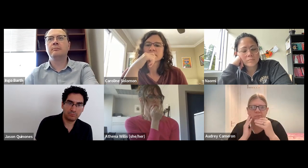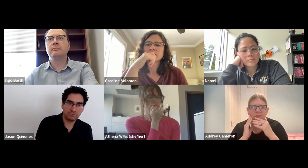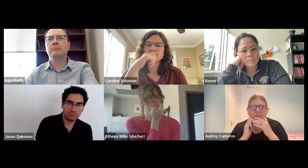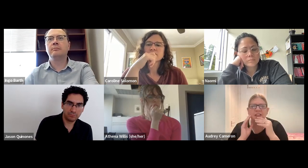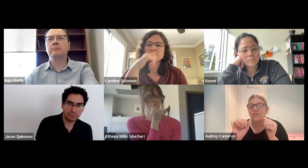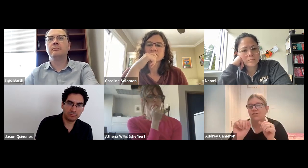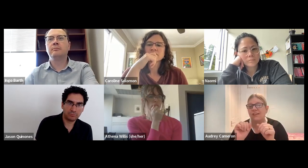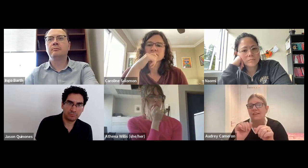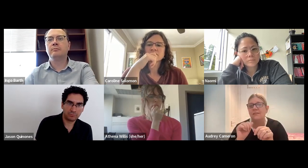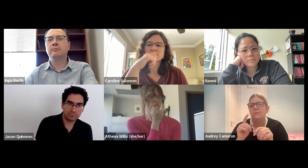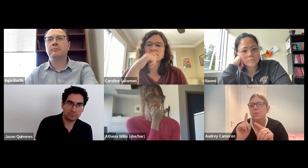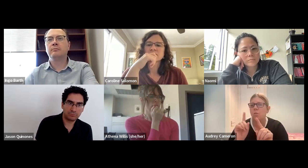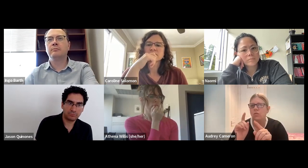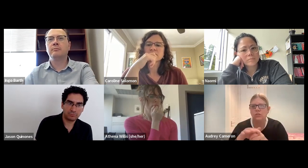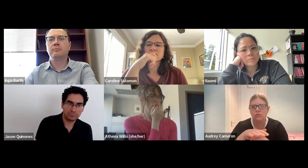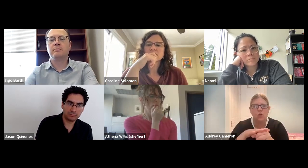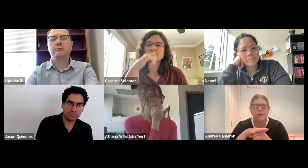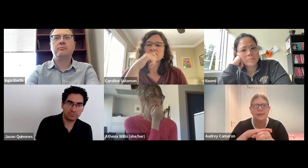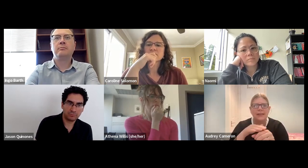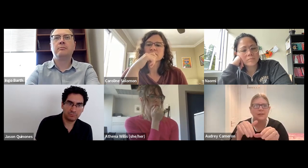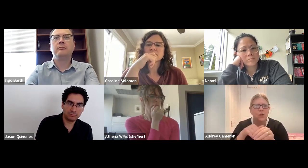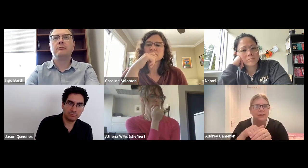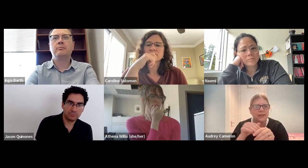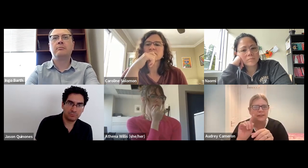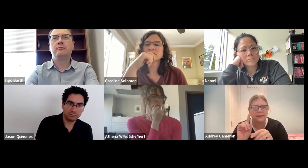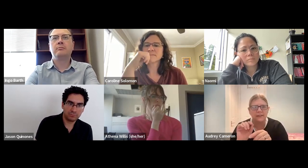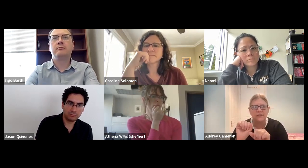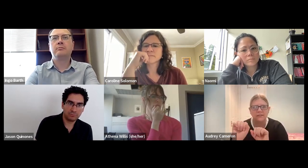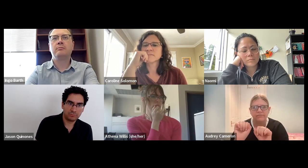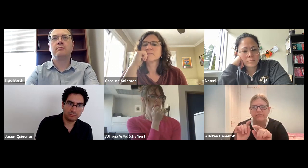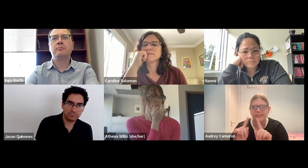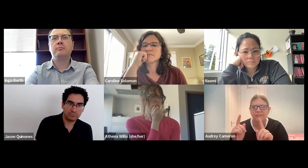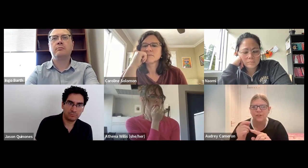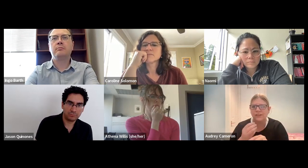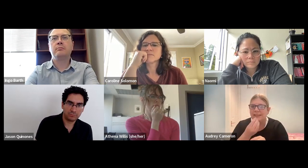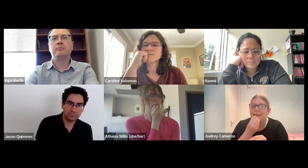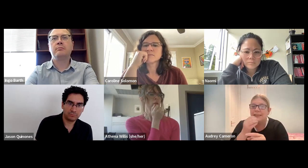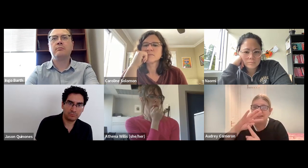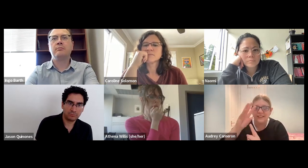So this is how we would represent protein, but that's more local. There might be